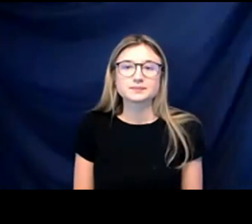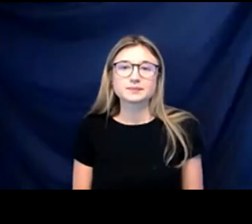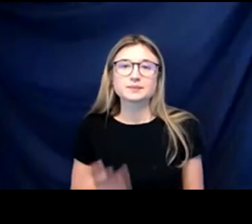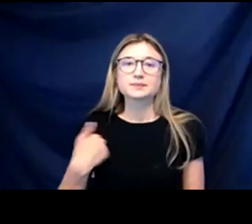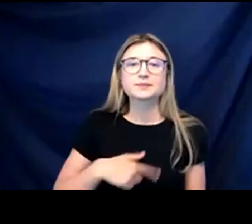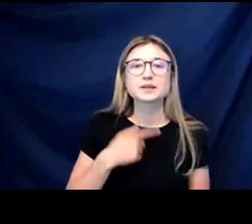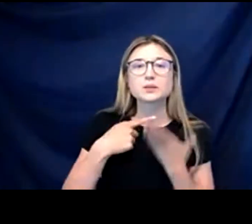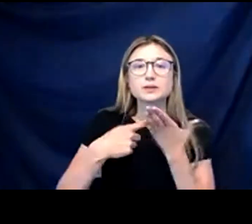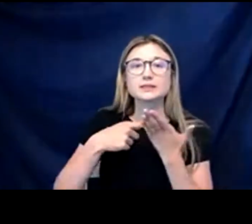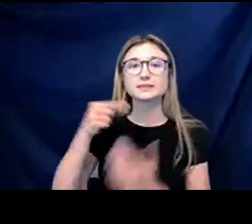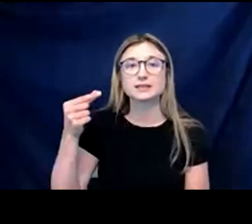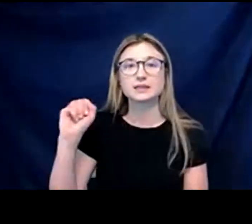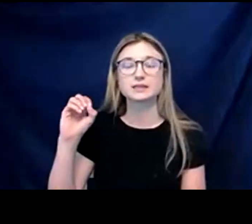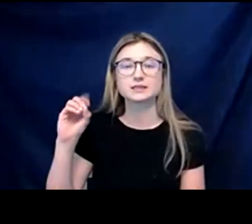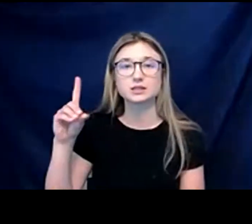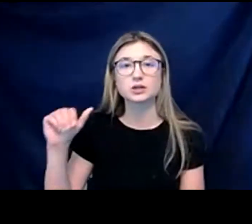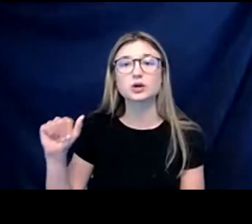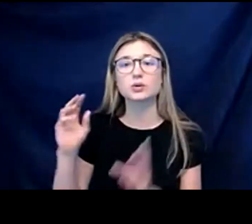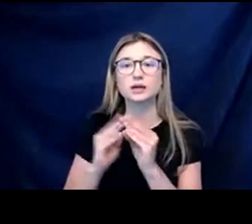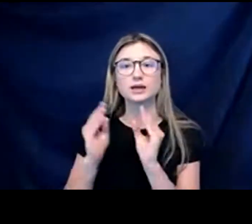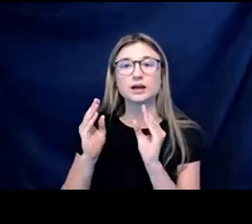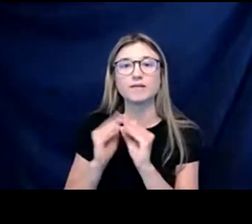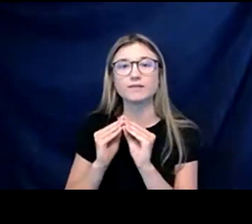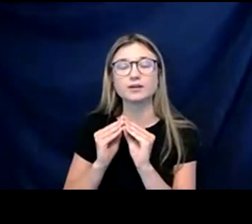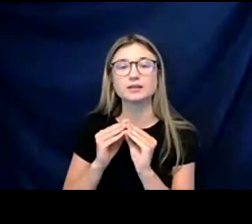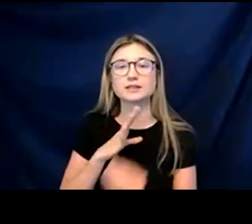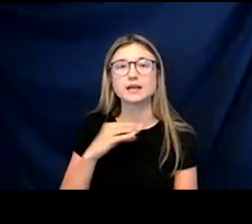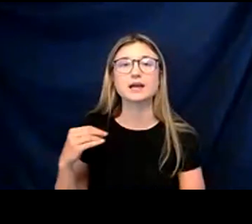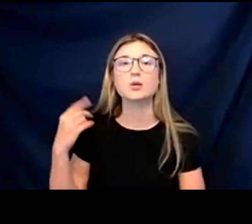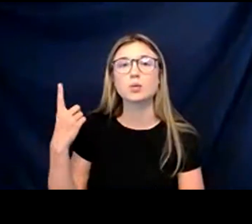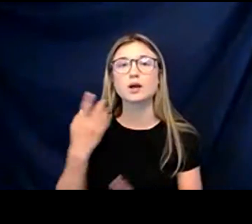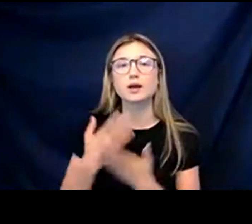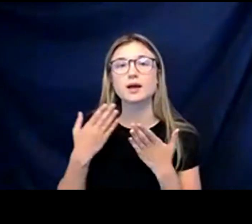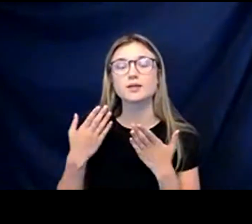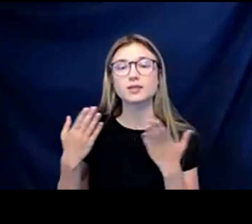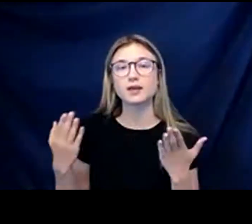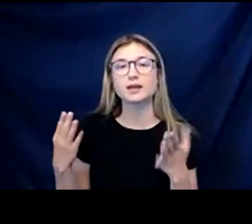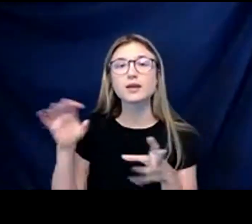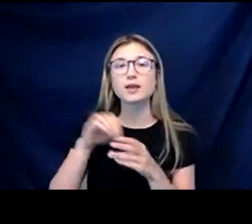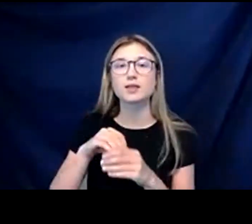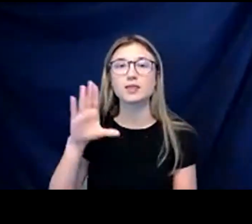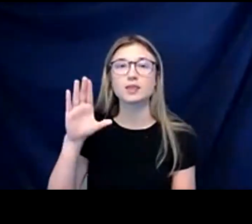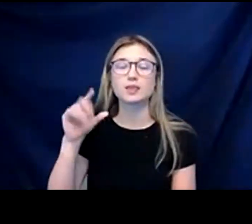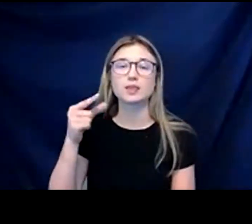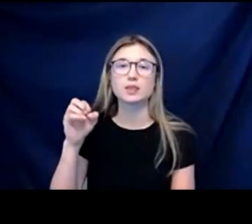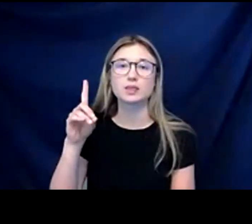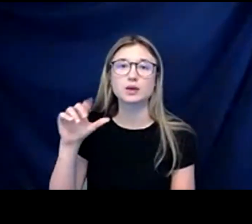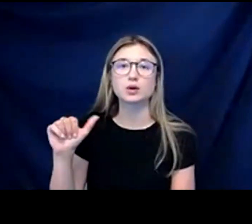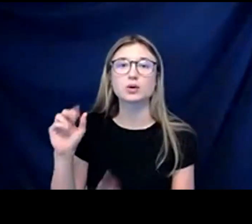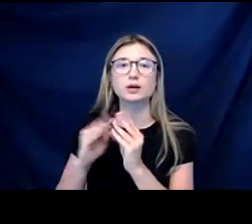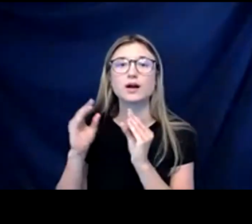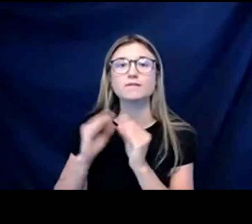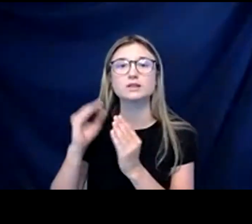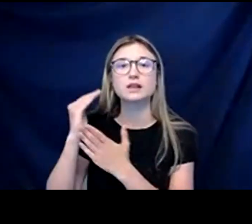the GODA Conference, and one of the items on in the GODA Conference list of